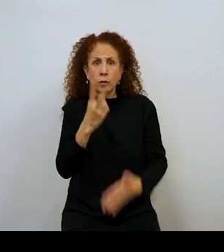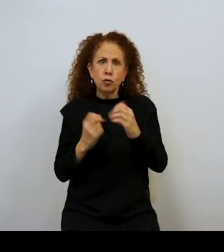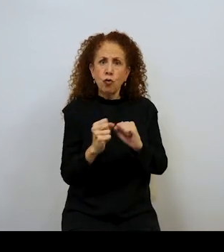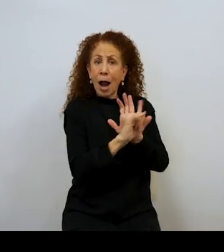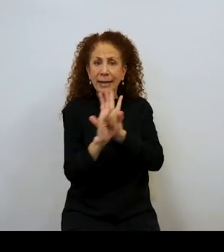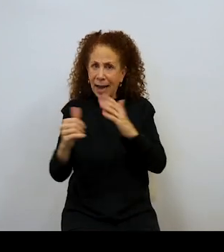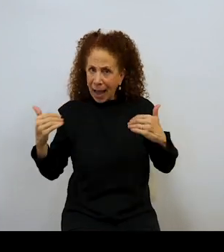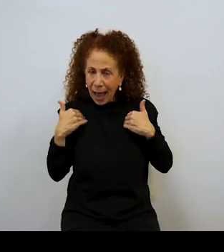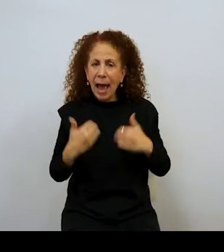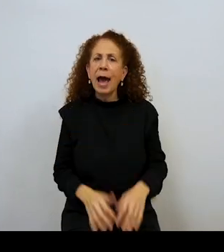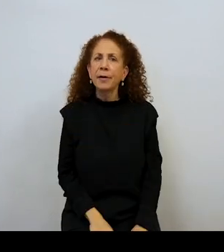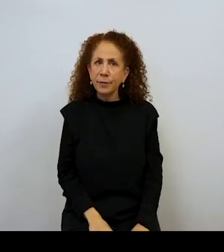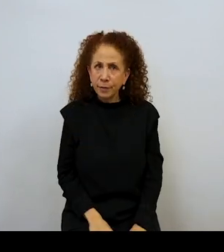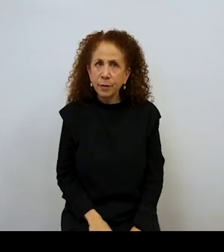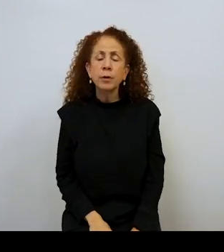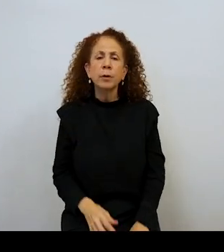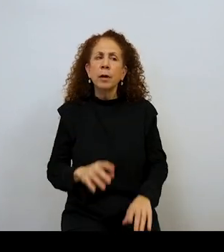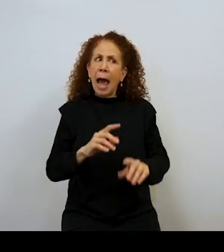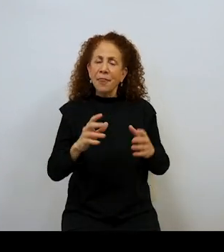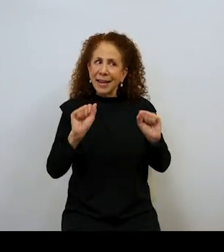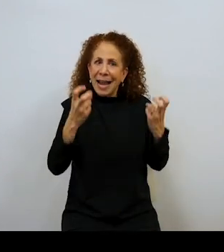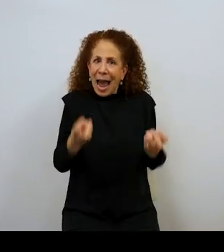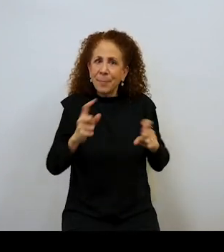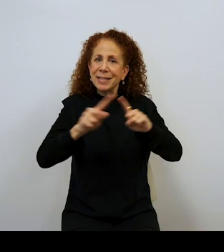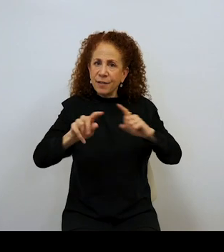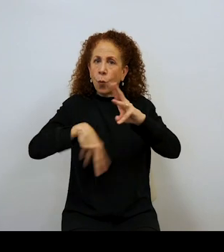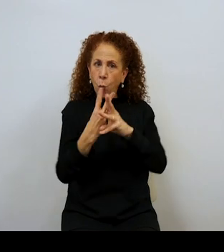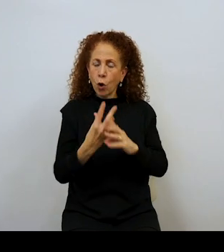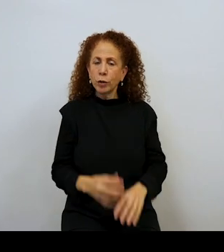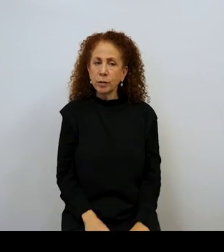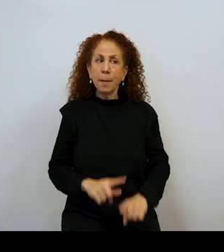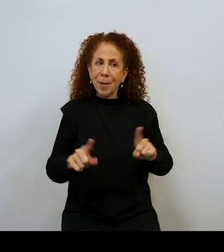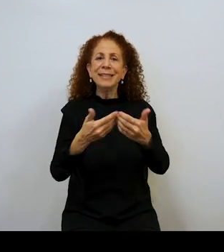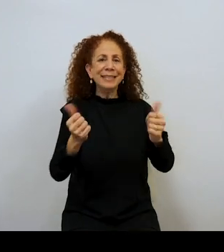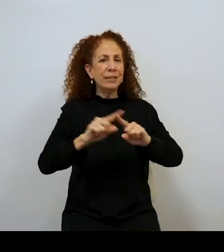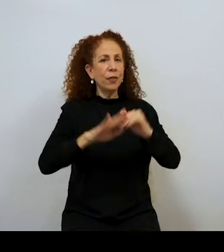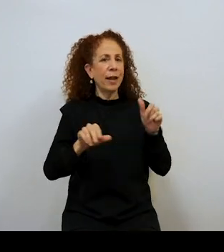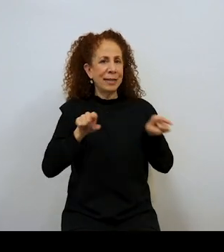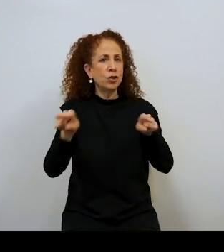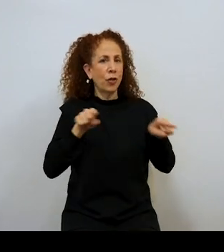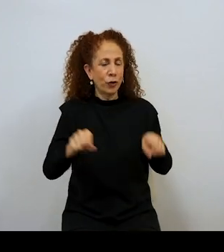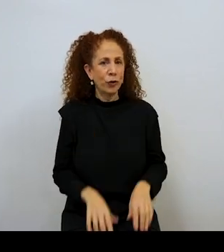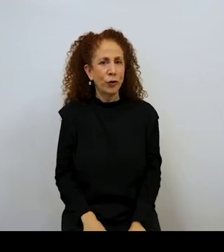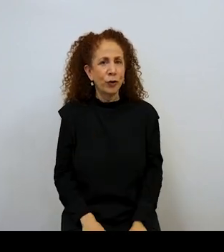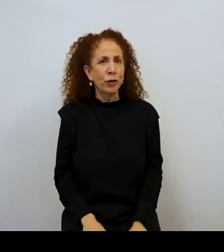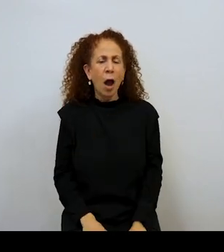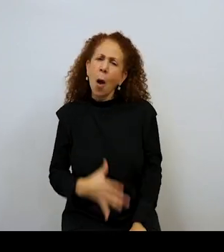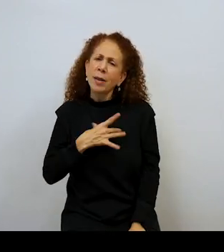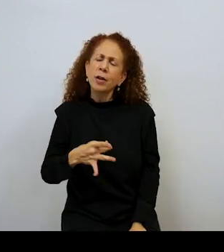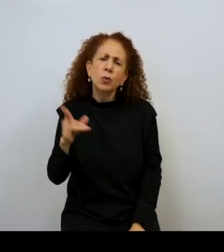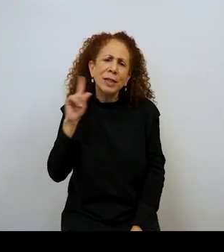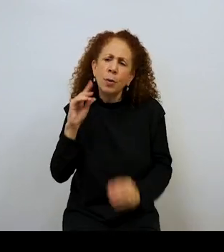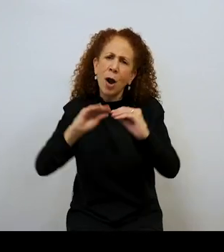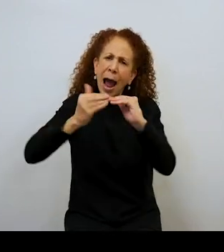identity and they're able to inhabit multiple different worlds, but they're also very clearly distinguished from each other. And I think it's something I would just like to hear about,